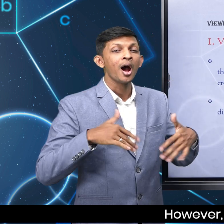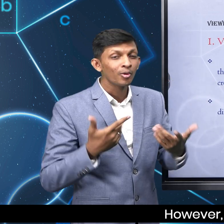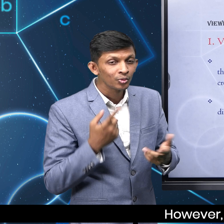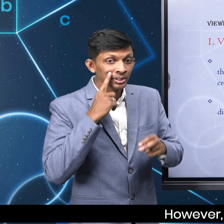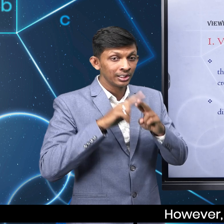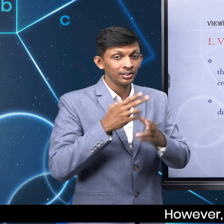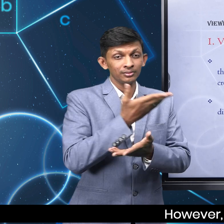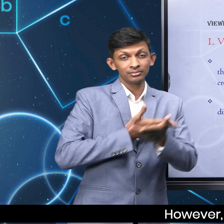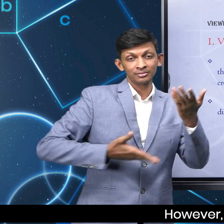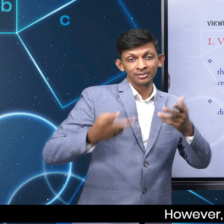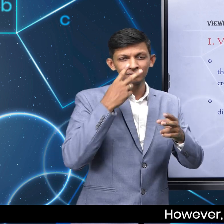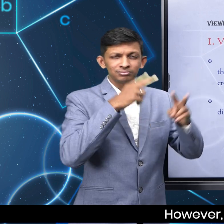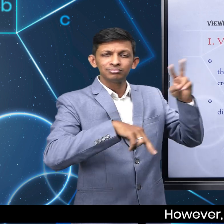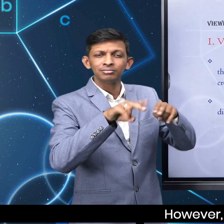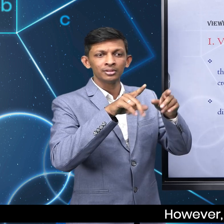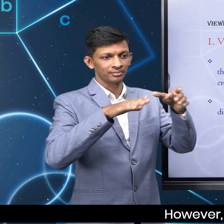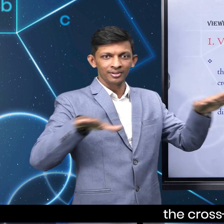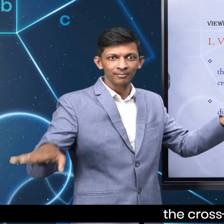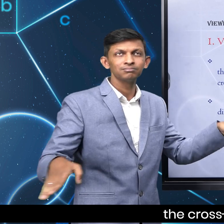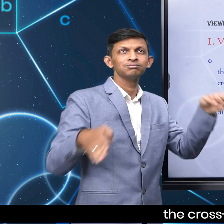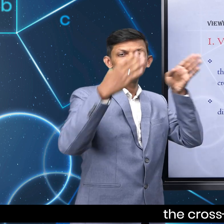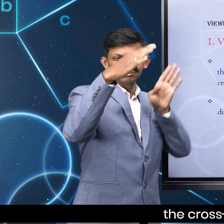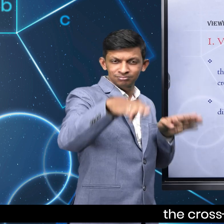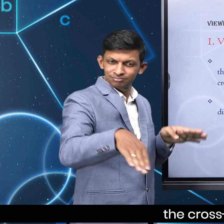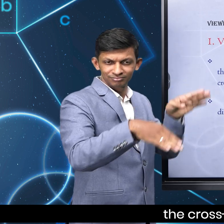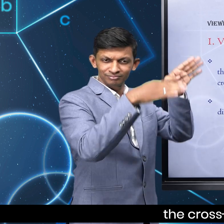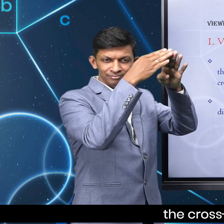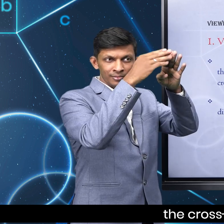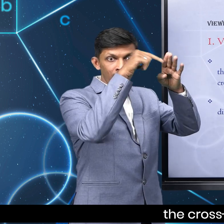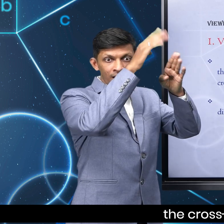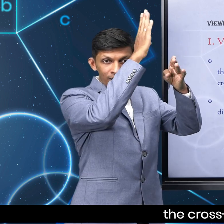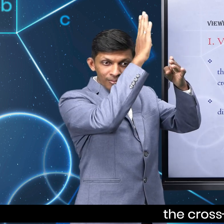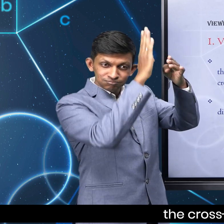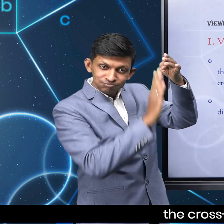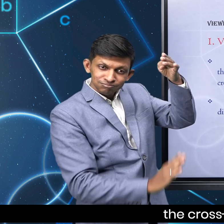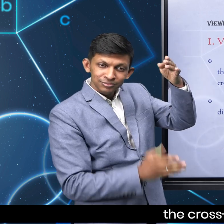However, if we make a vertical cut, the cross section will be a triangle.